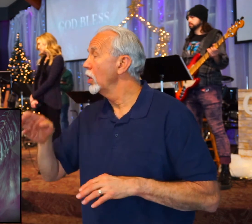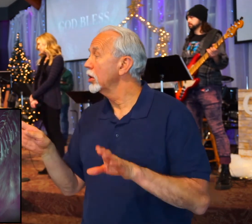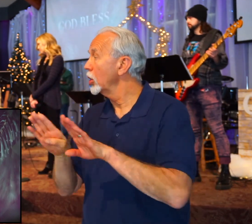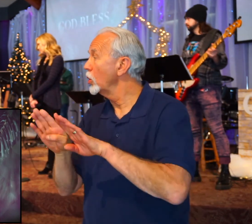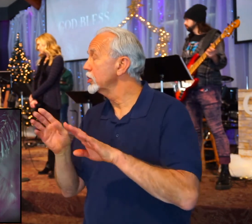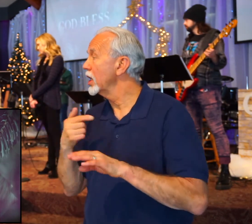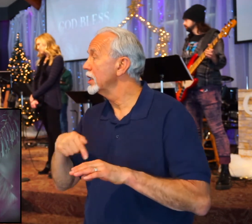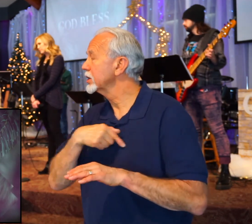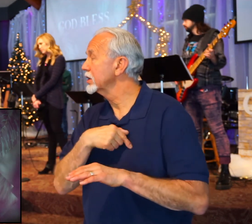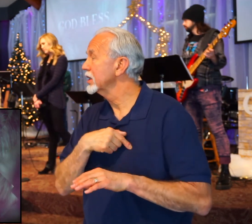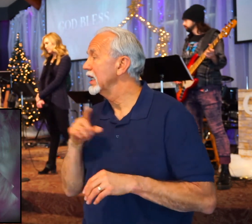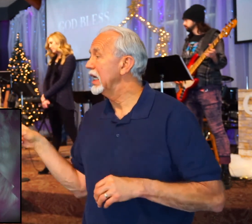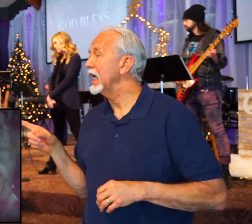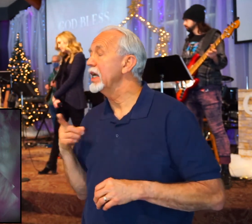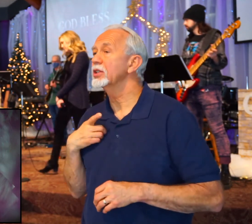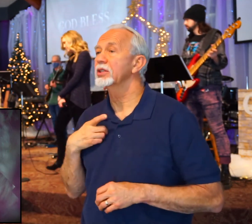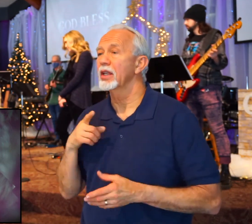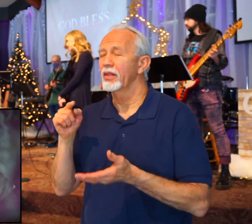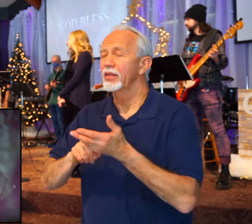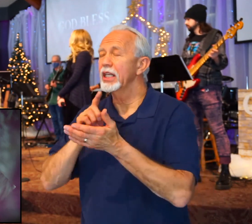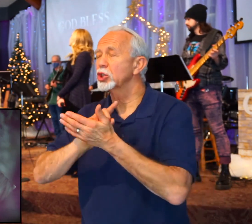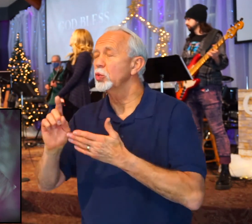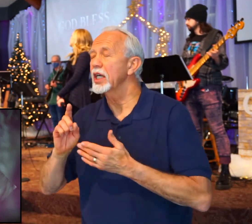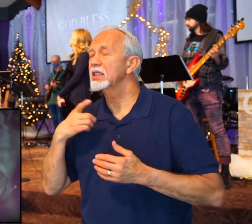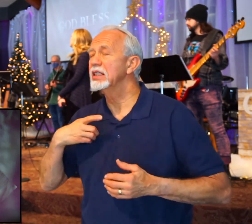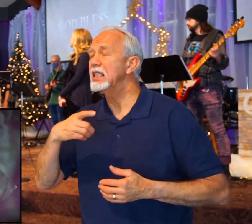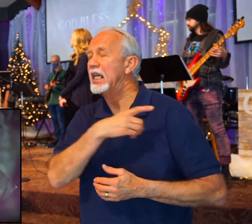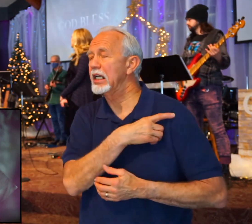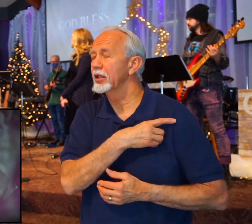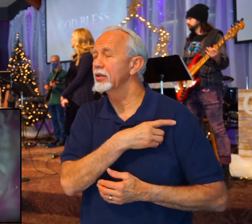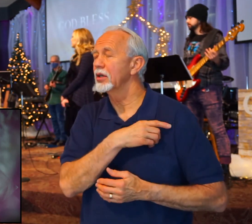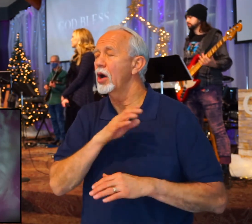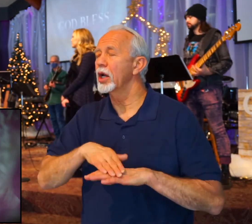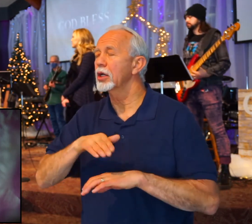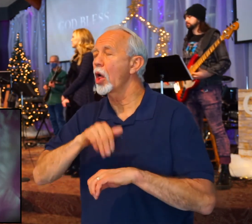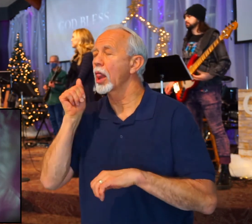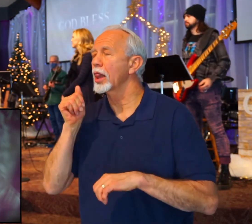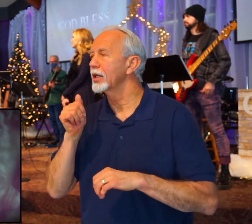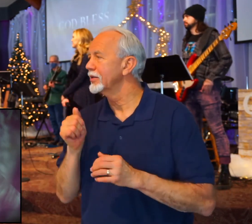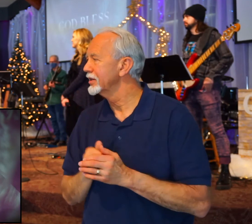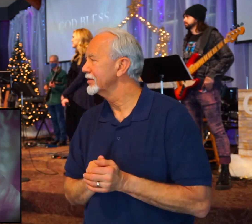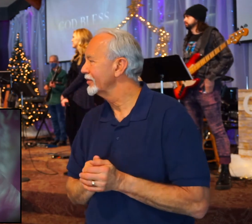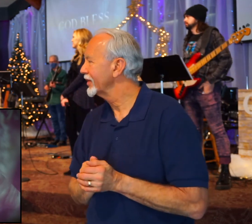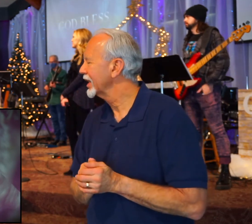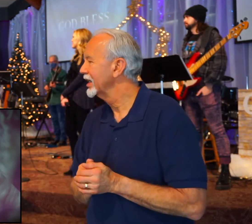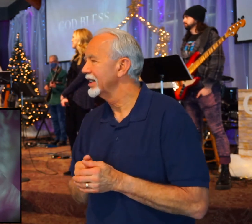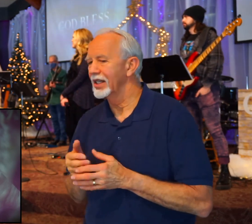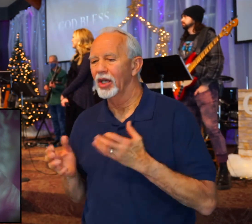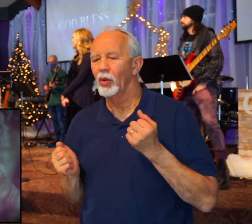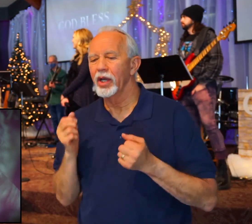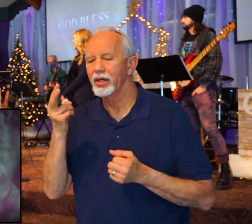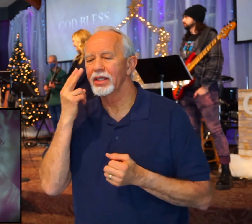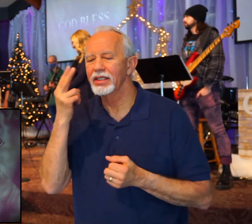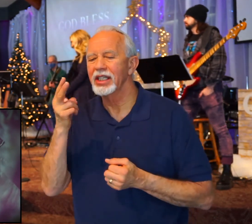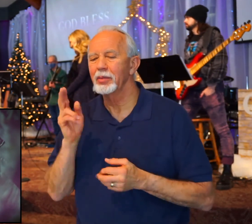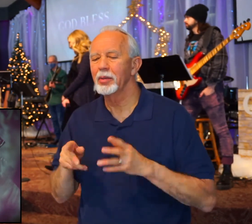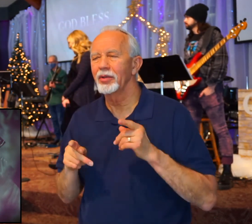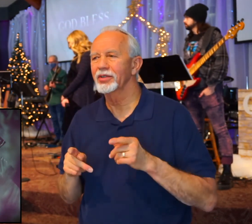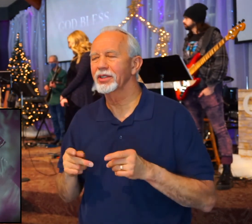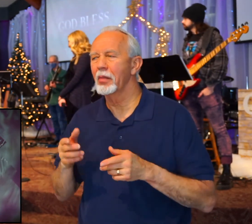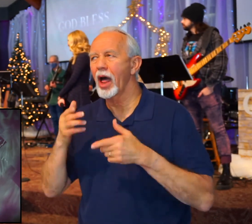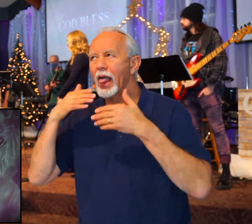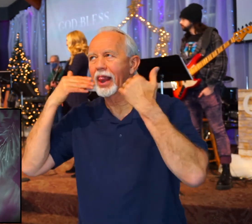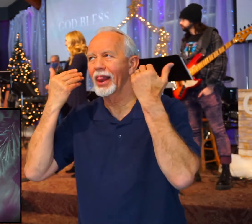And if you'll come up here, Terry, so the wonderful live stream people can see your smile. Actually, they can't. You got a mask on.